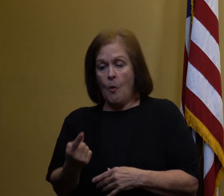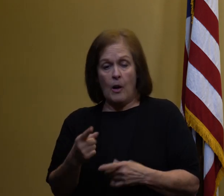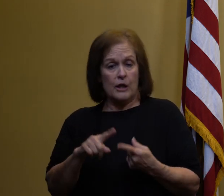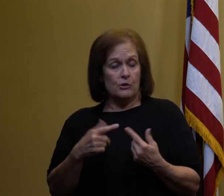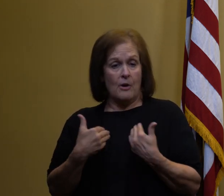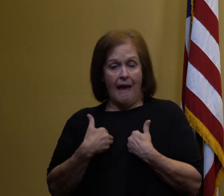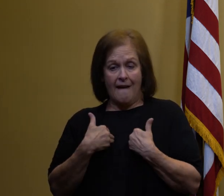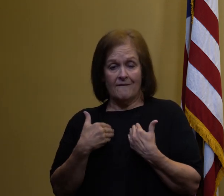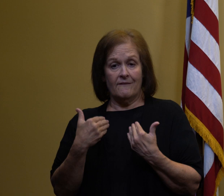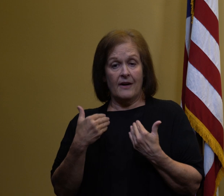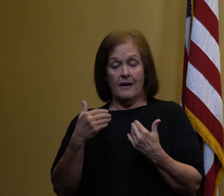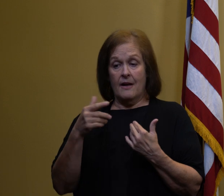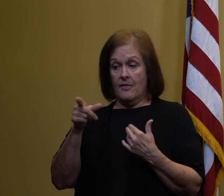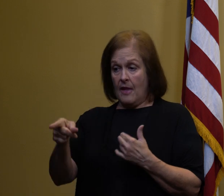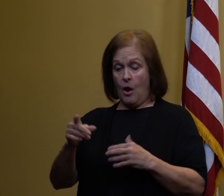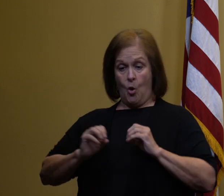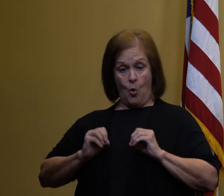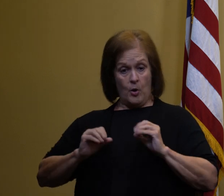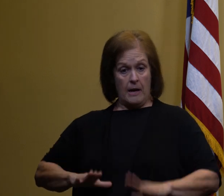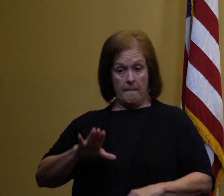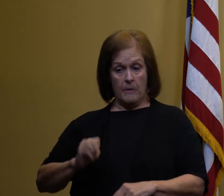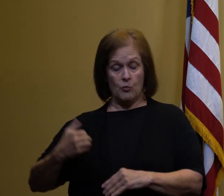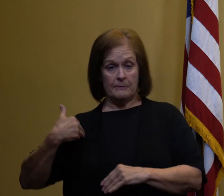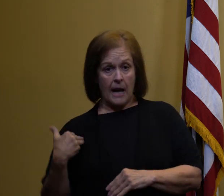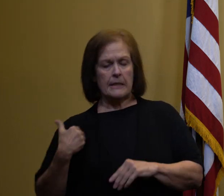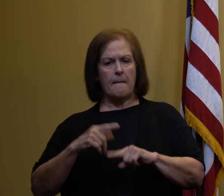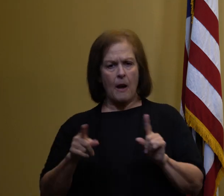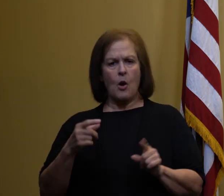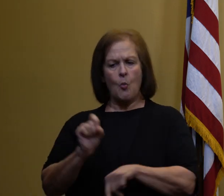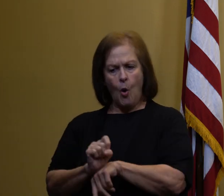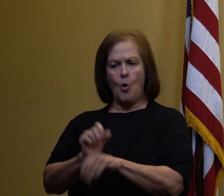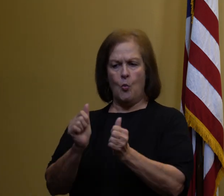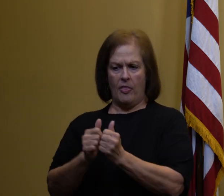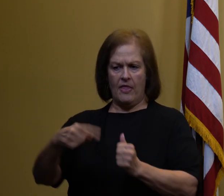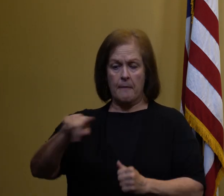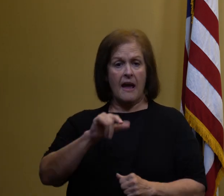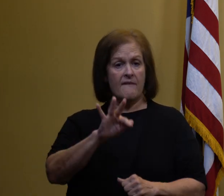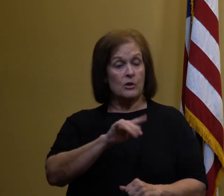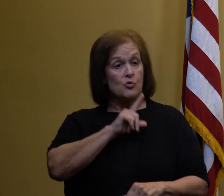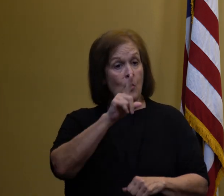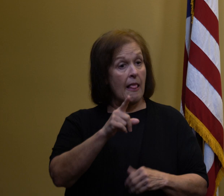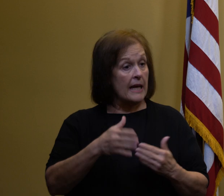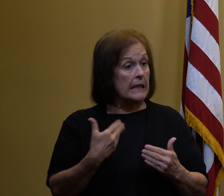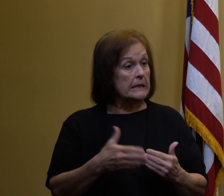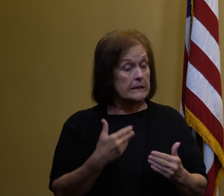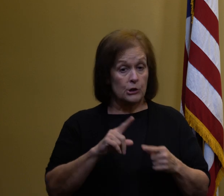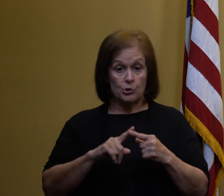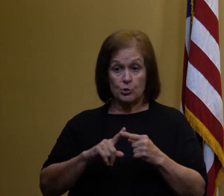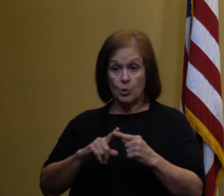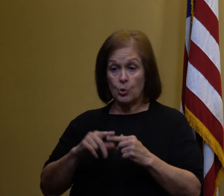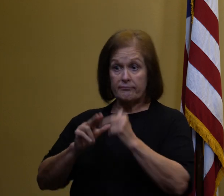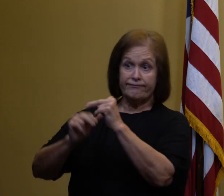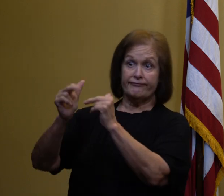hold the ownership accountable, but work with ownership. If it was so easy to redevelop, we wouldn't be sitting